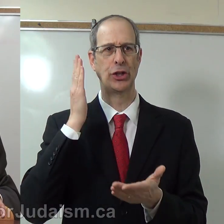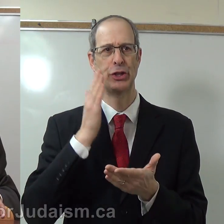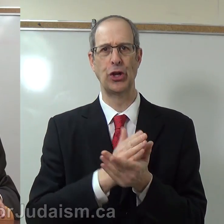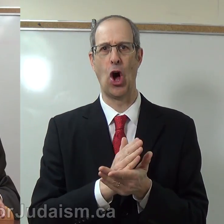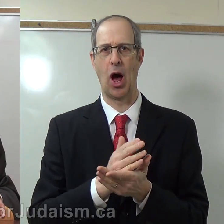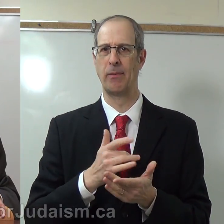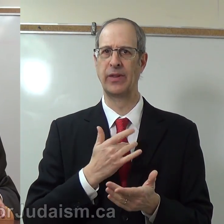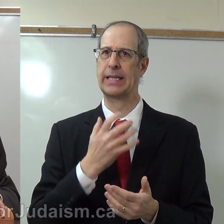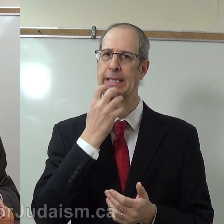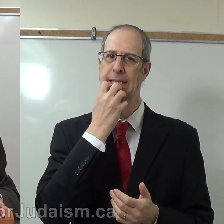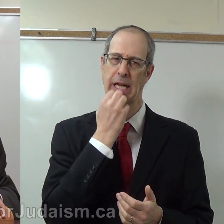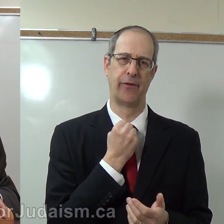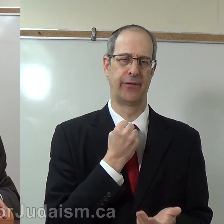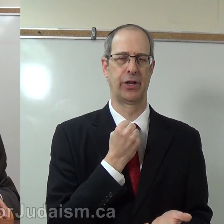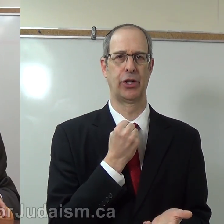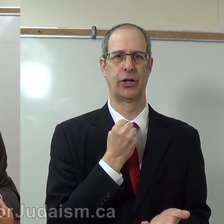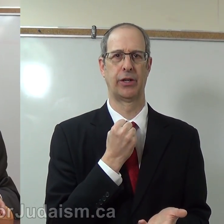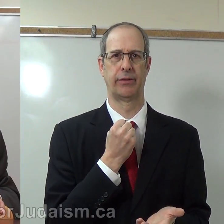selfish